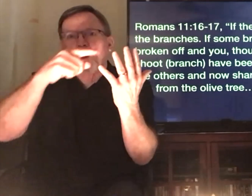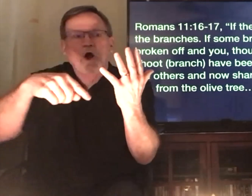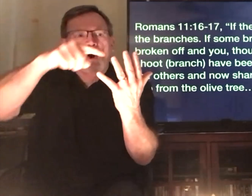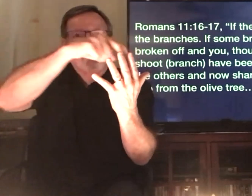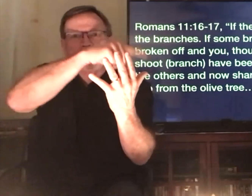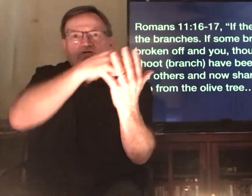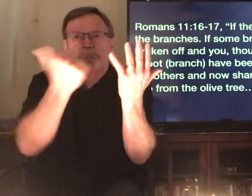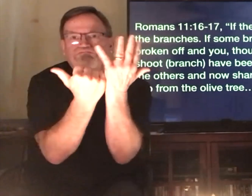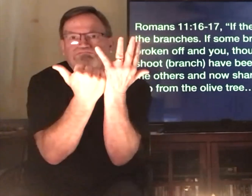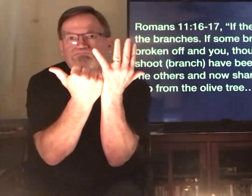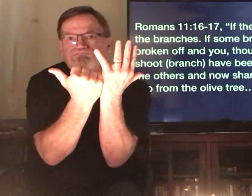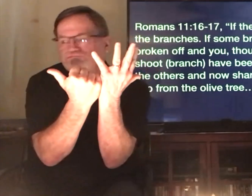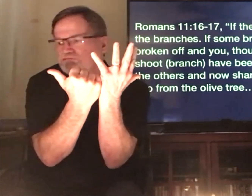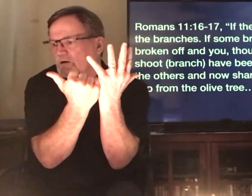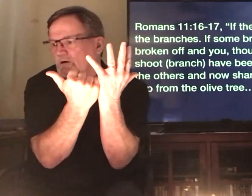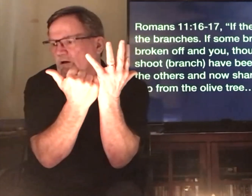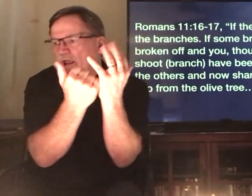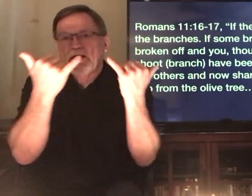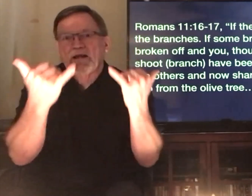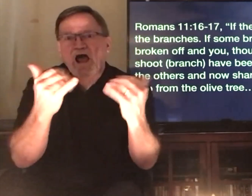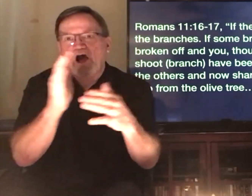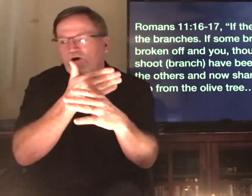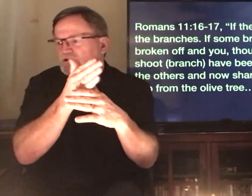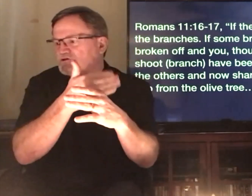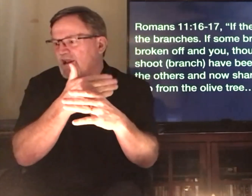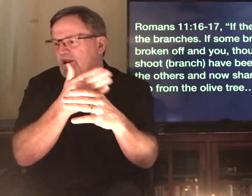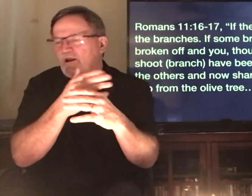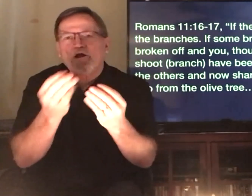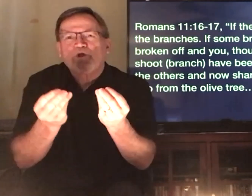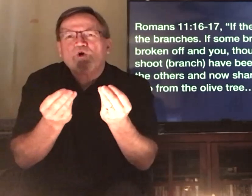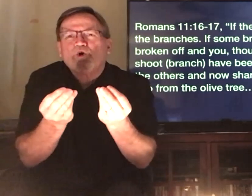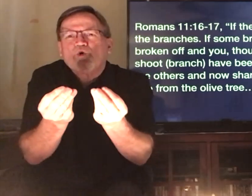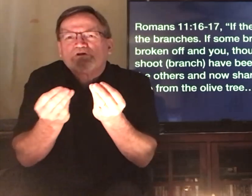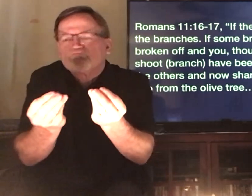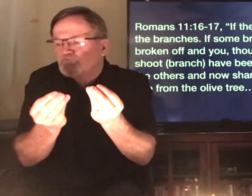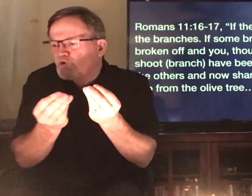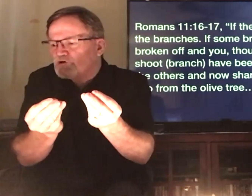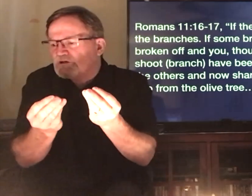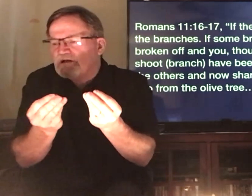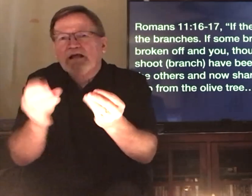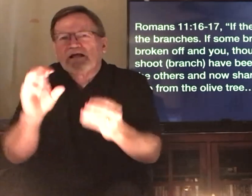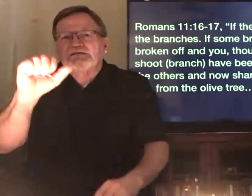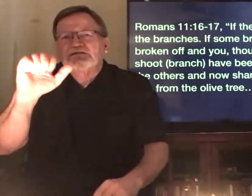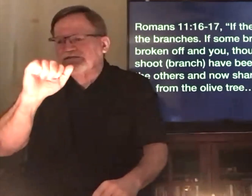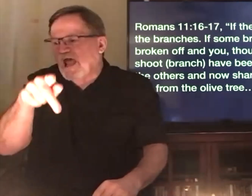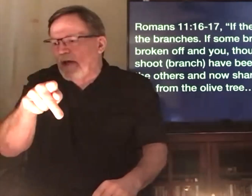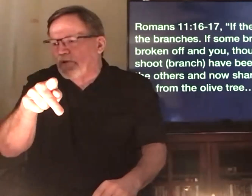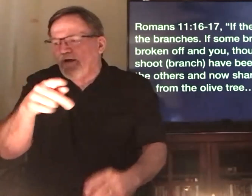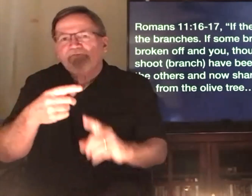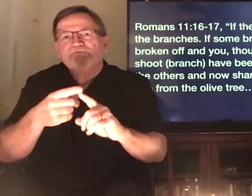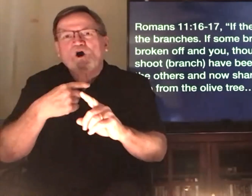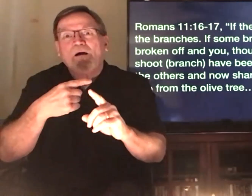I have other sheep that Gentile too. You would have sheep to bring.